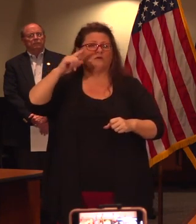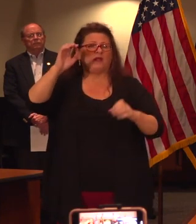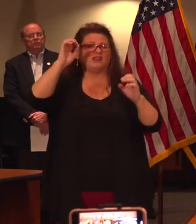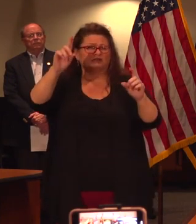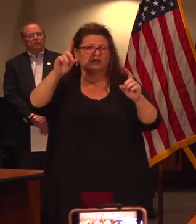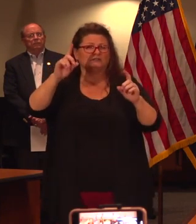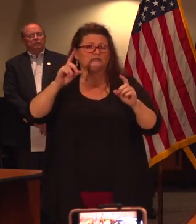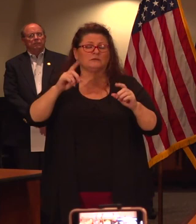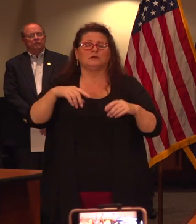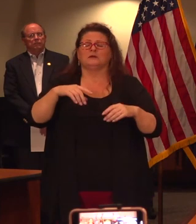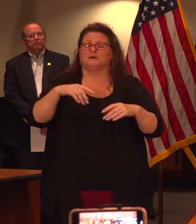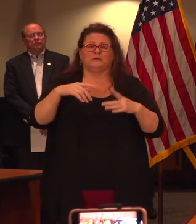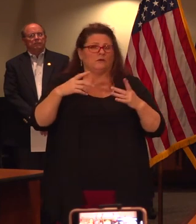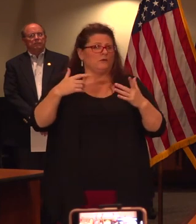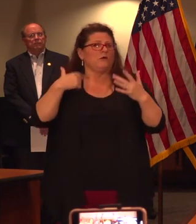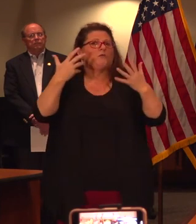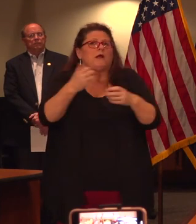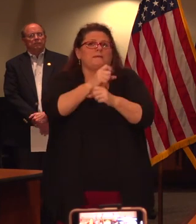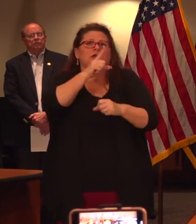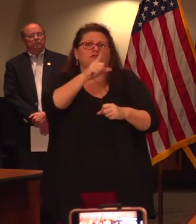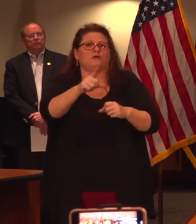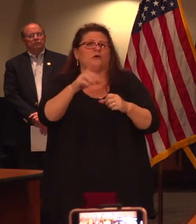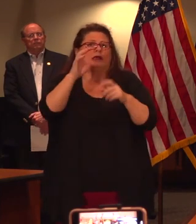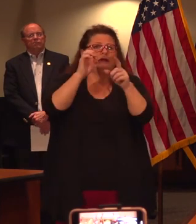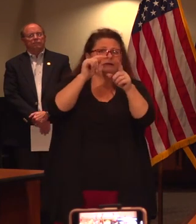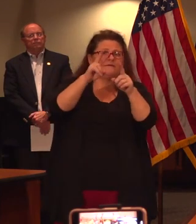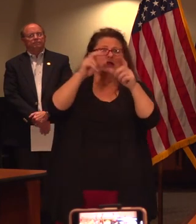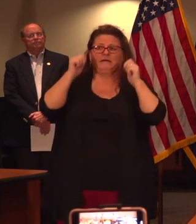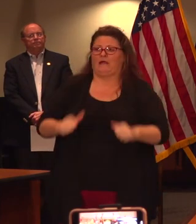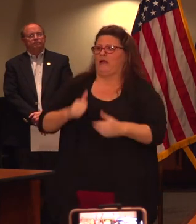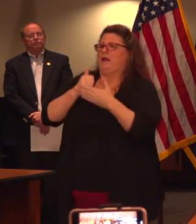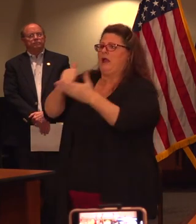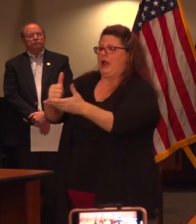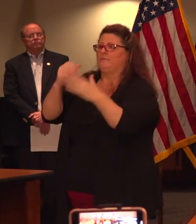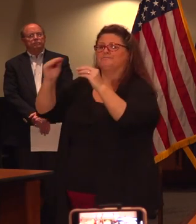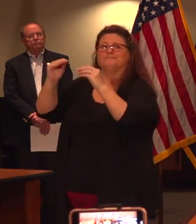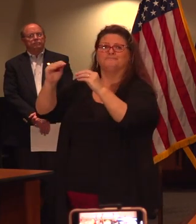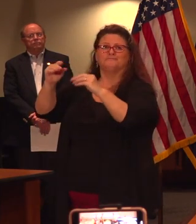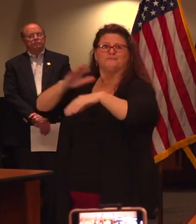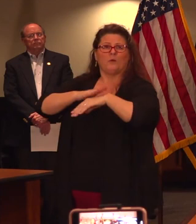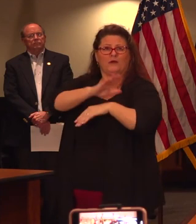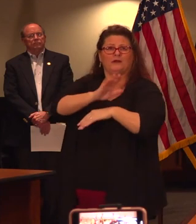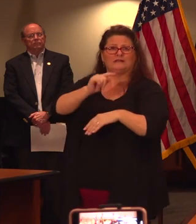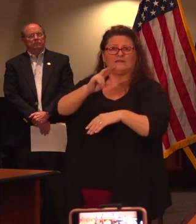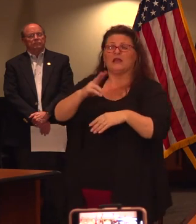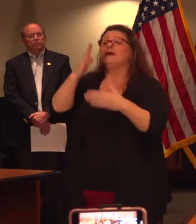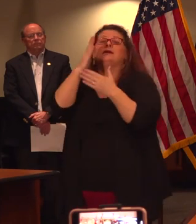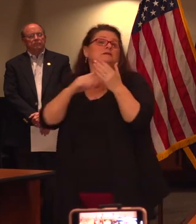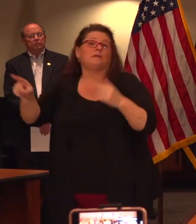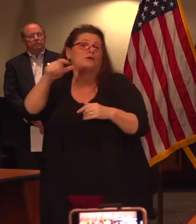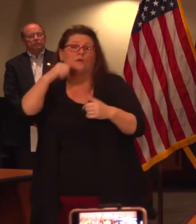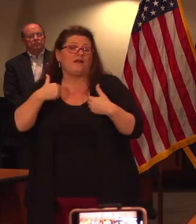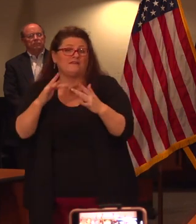that we get that kind of instruction out to those people. They don't have broadband, so that limits them in a lot of ways. We're trying to get